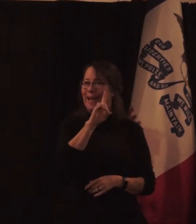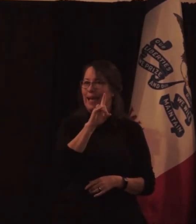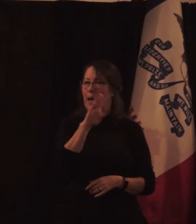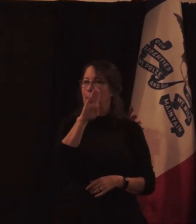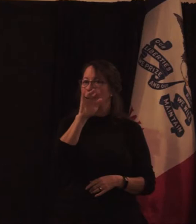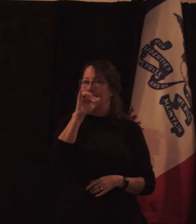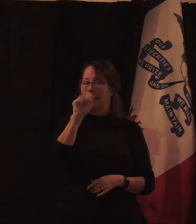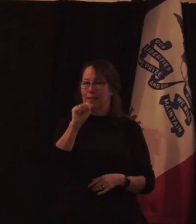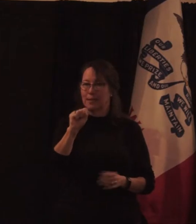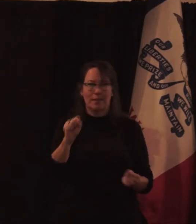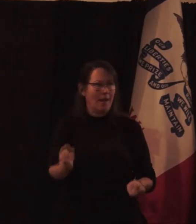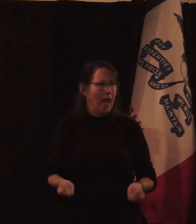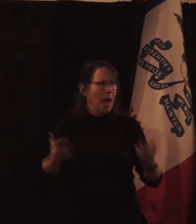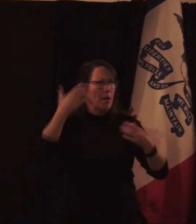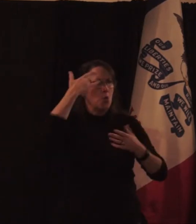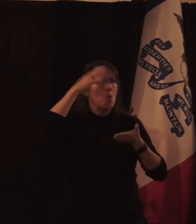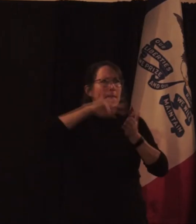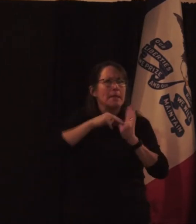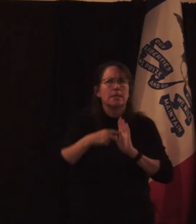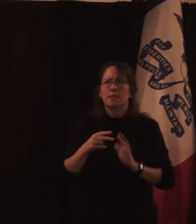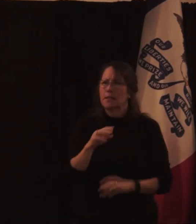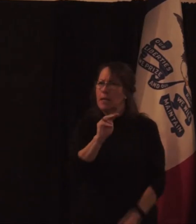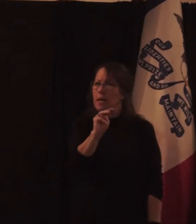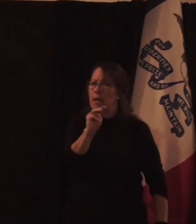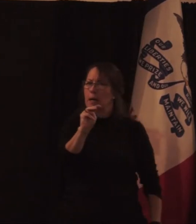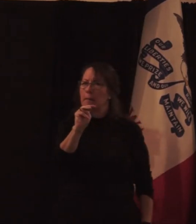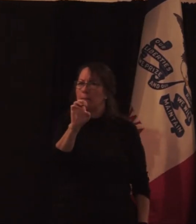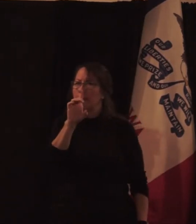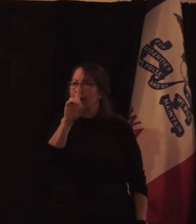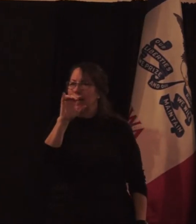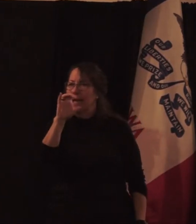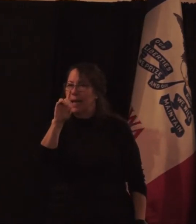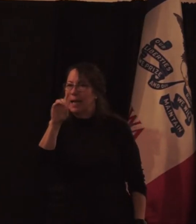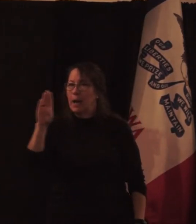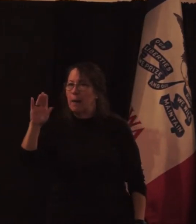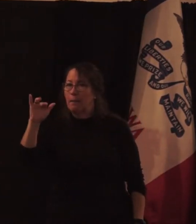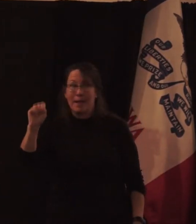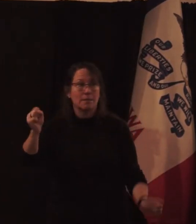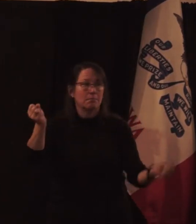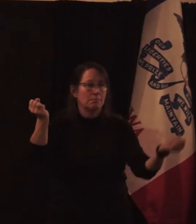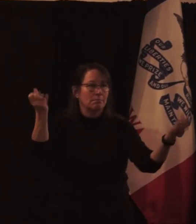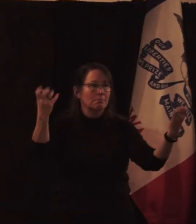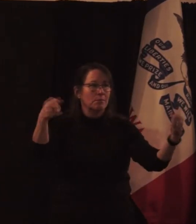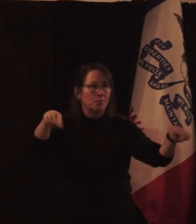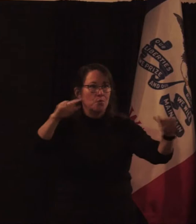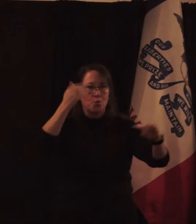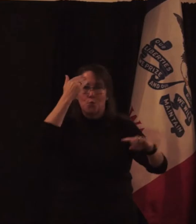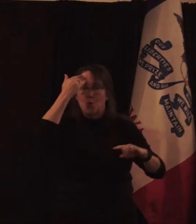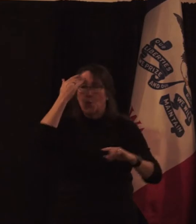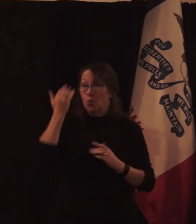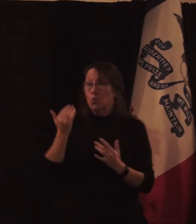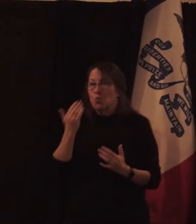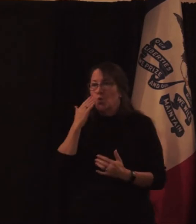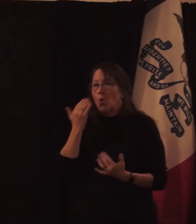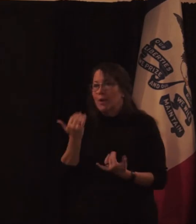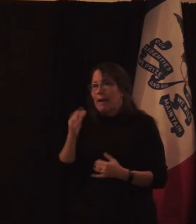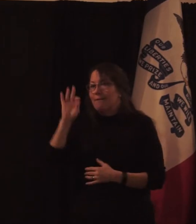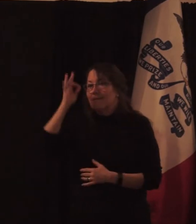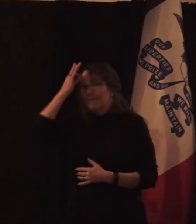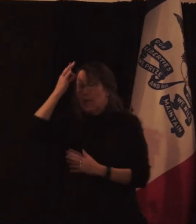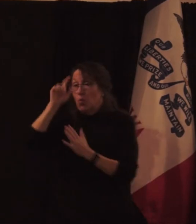How many people know what the Medicaid bias is? Well, a lot of my friends here would probably know. But do you know that today, under federal